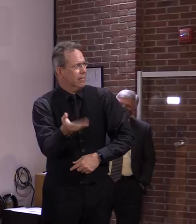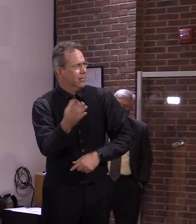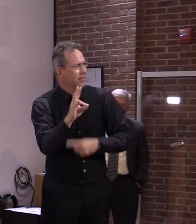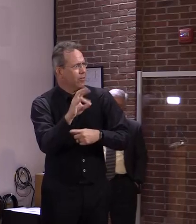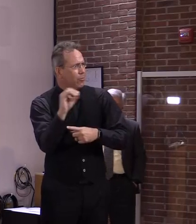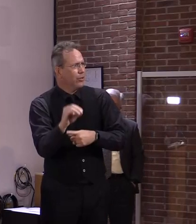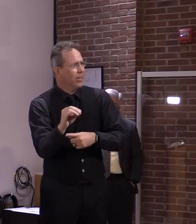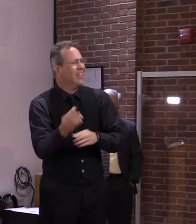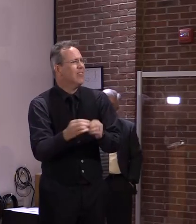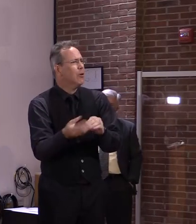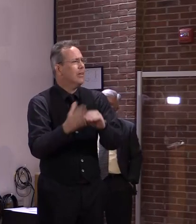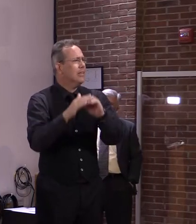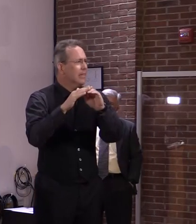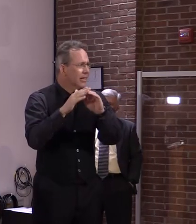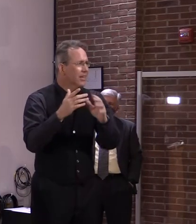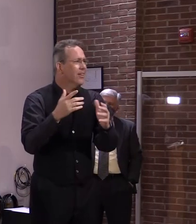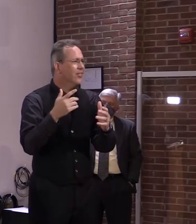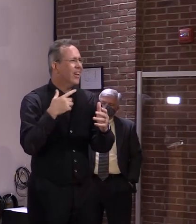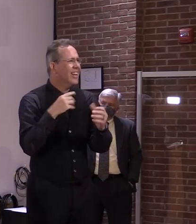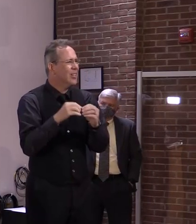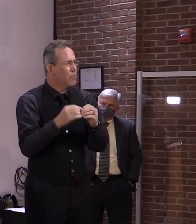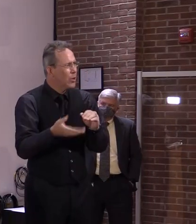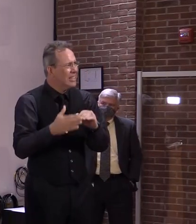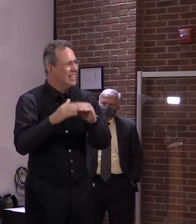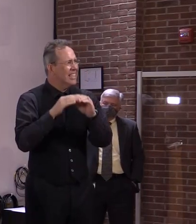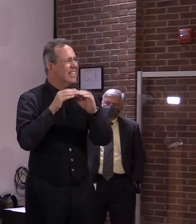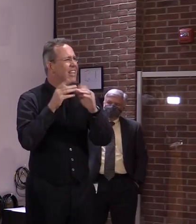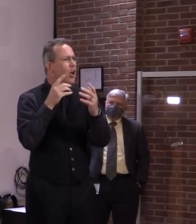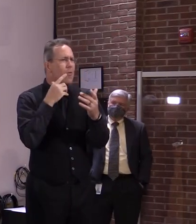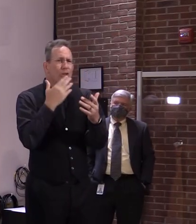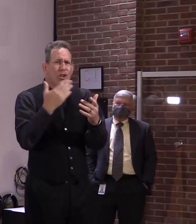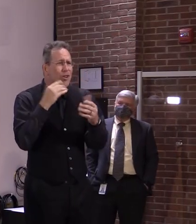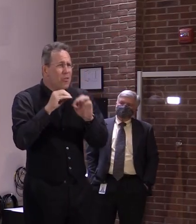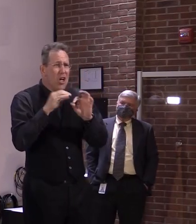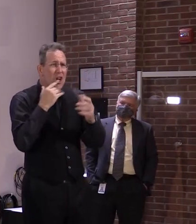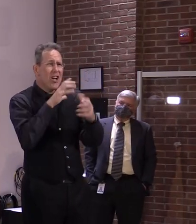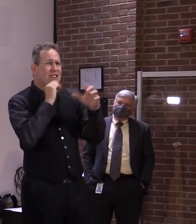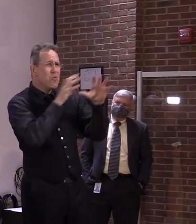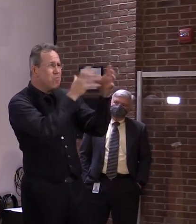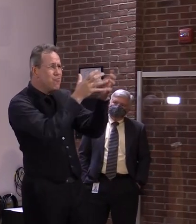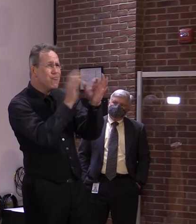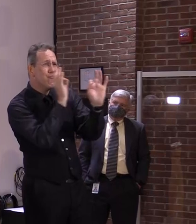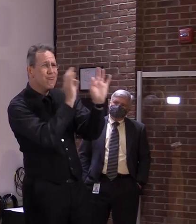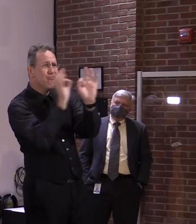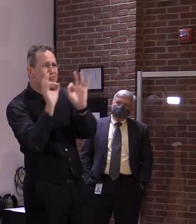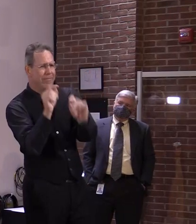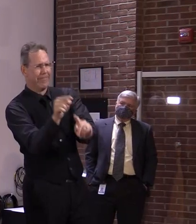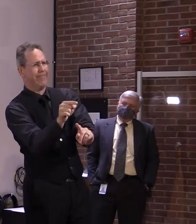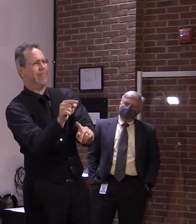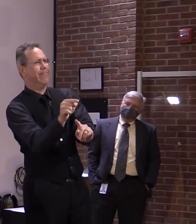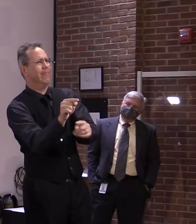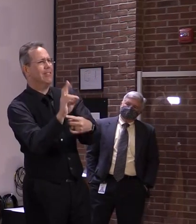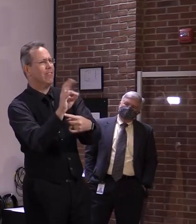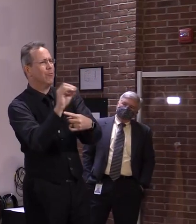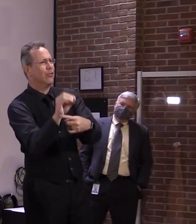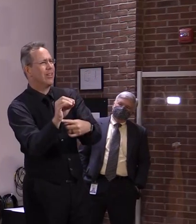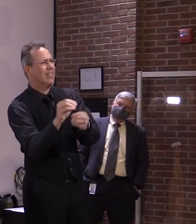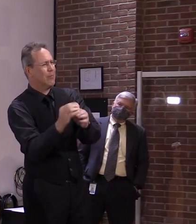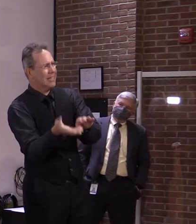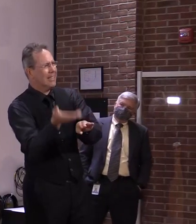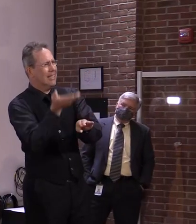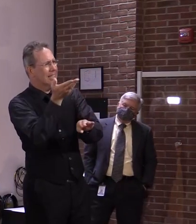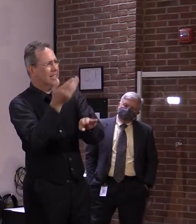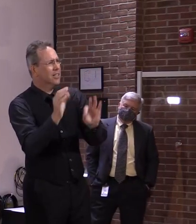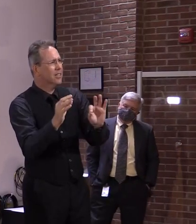and at the rate we're going to get even better because we still have thousands of people we're vaccinating every day.